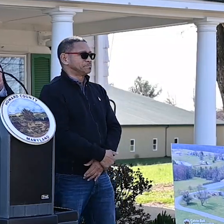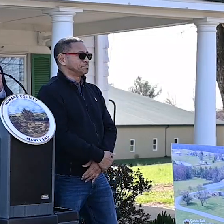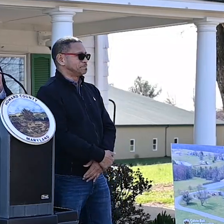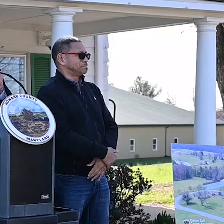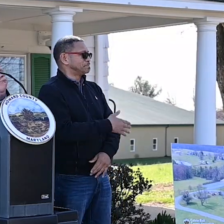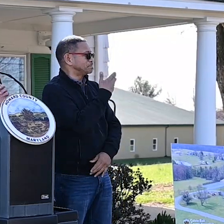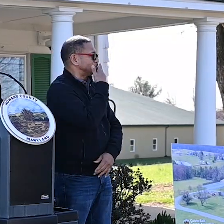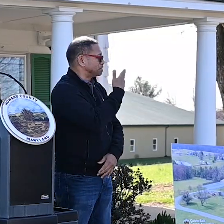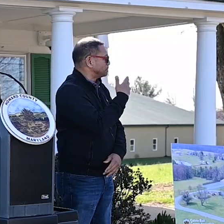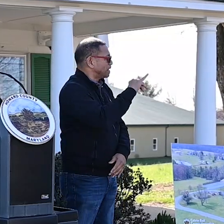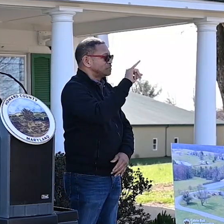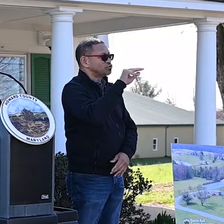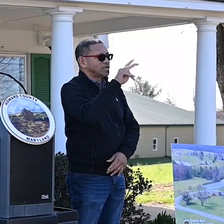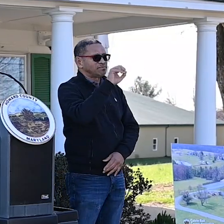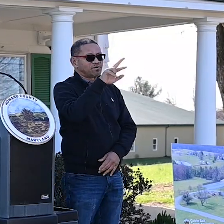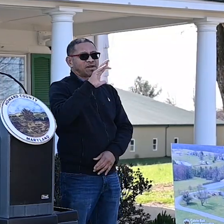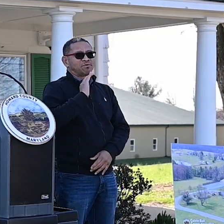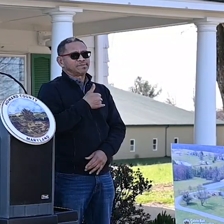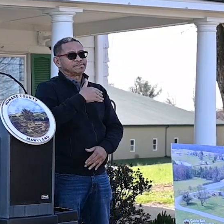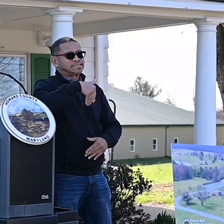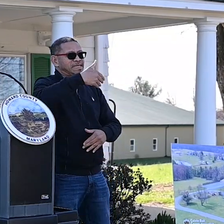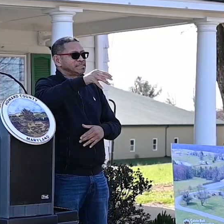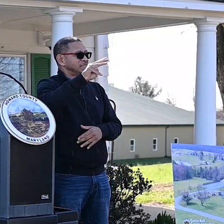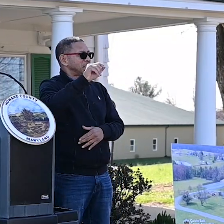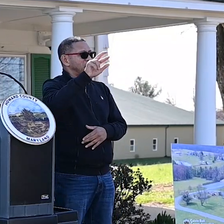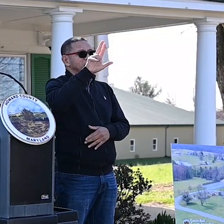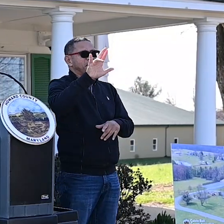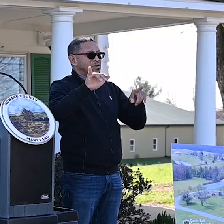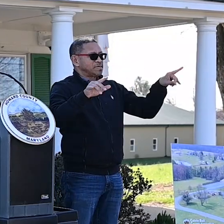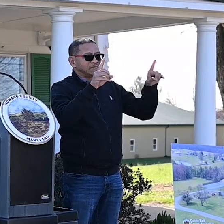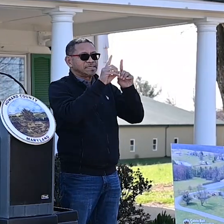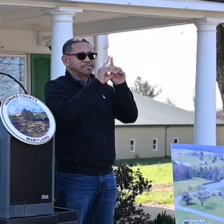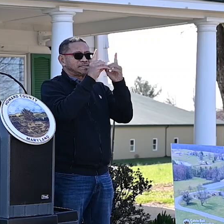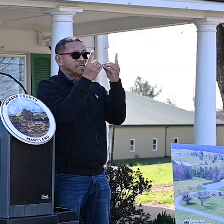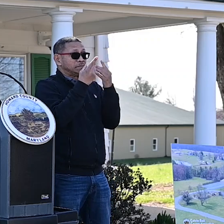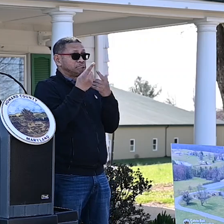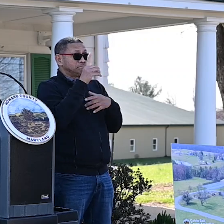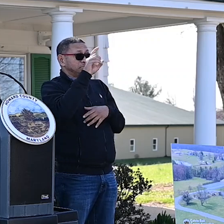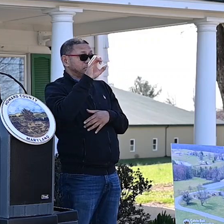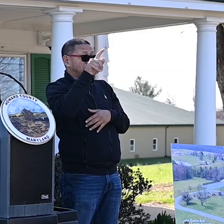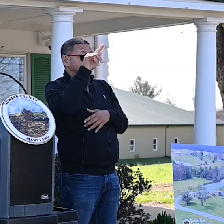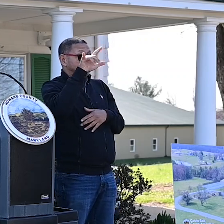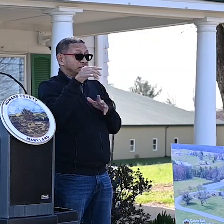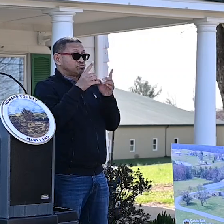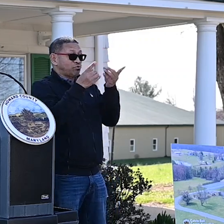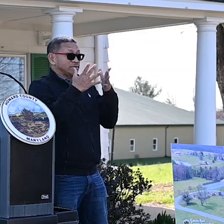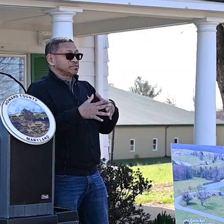Thank you, Jennifer. Our next speaker is Mary Kendall, Deputy Director for the Department of Planning and Zoning.